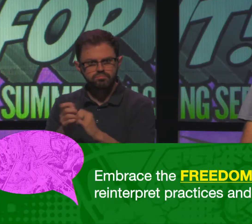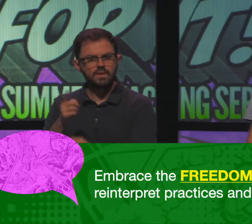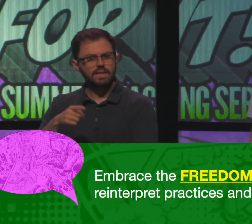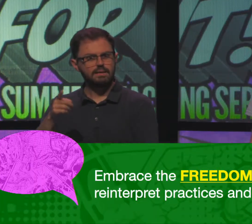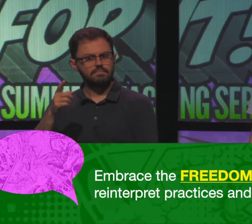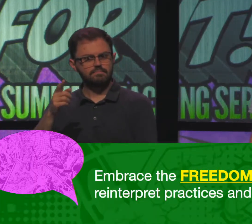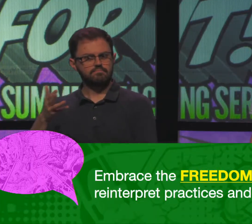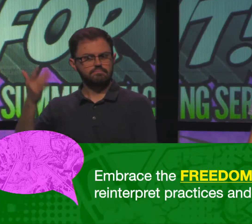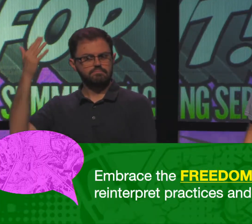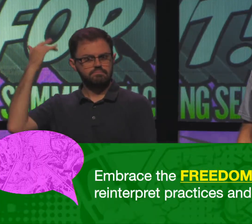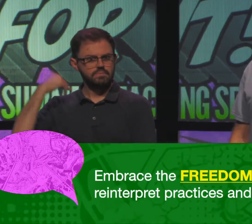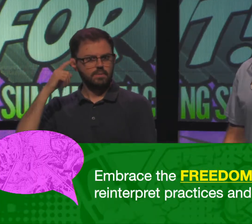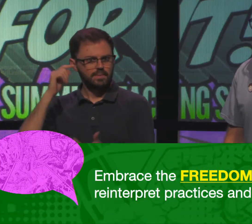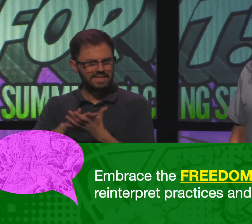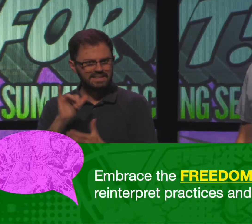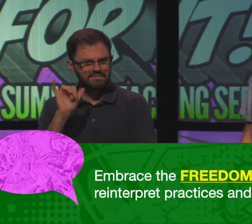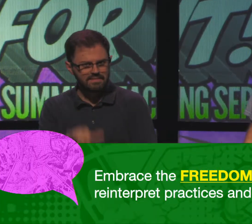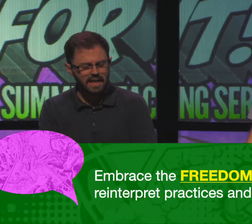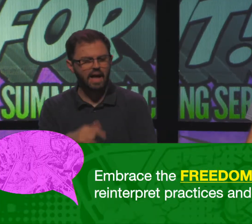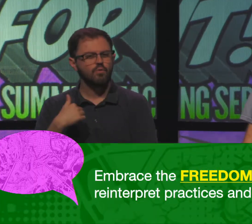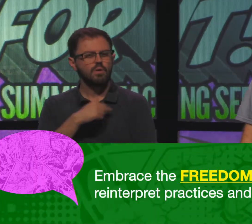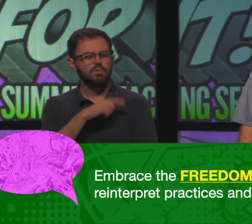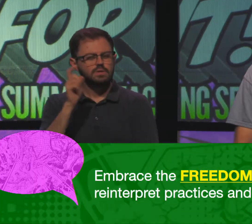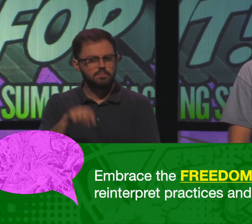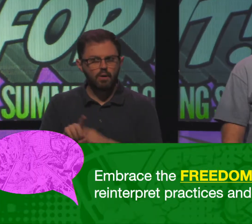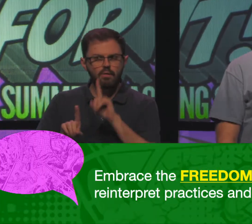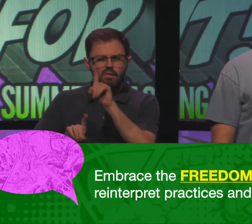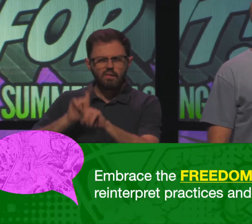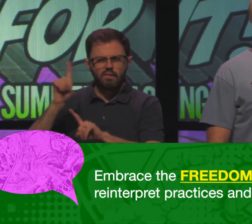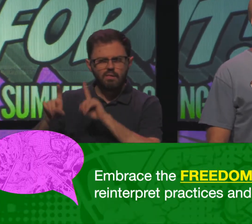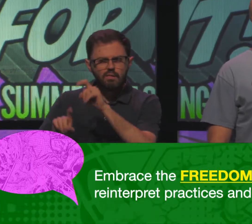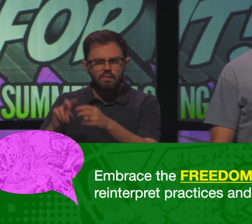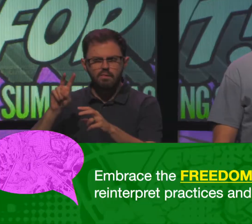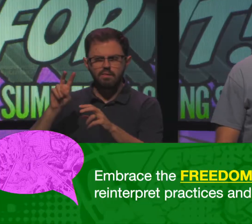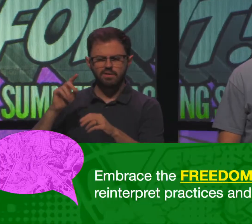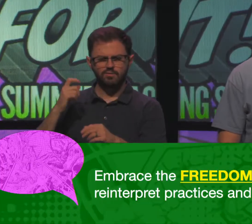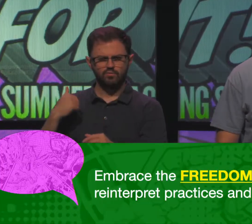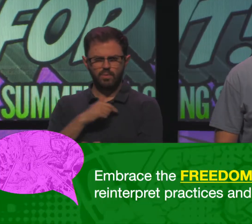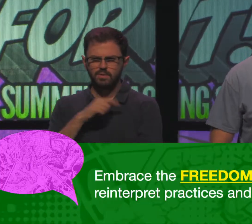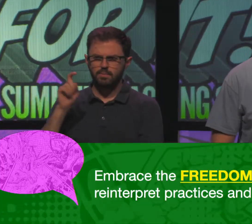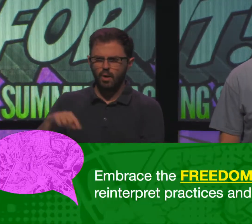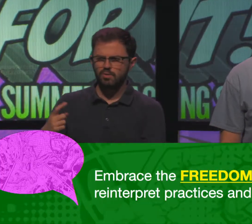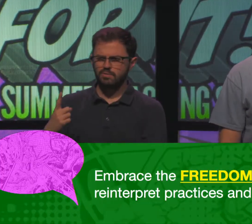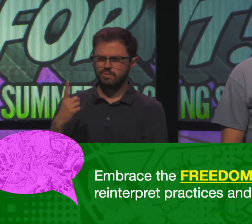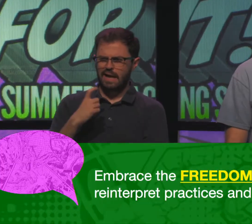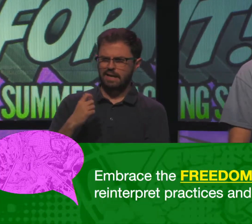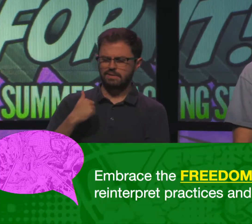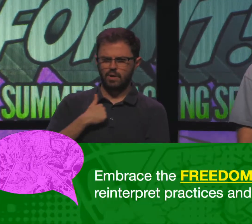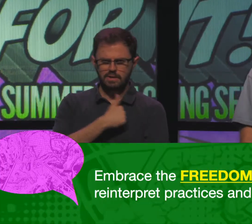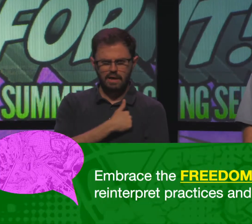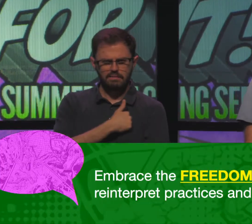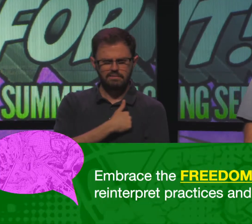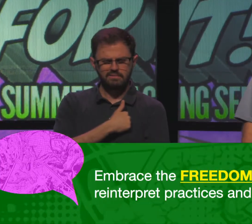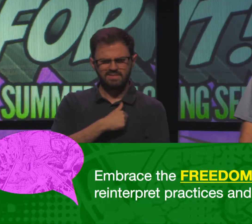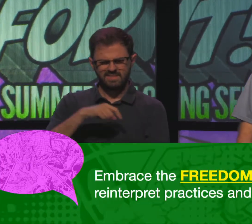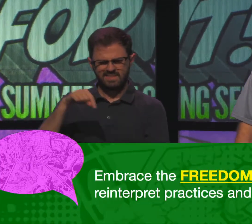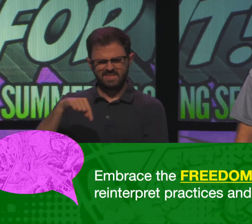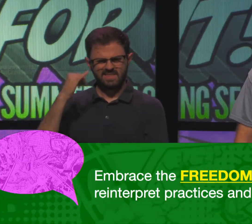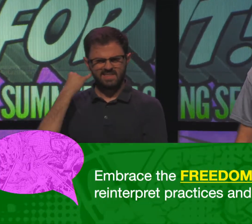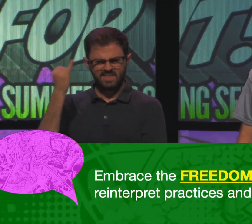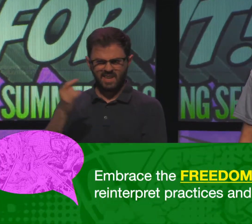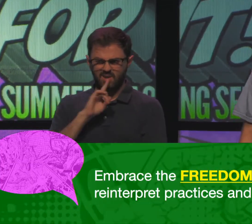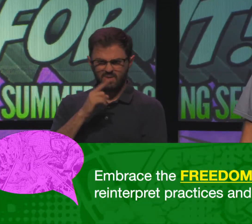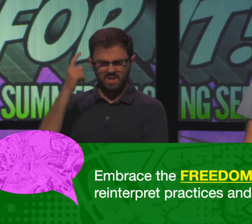bind and loose, and we were supposed to question, and we were supposed to acknowledge, does this make sense anymore? Do we